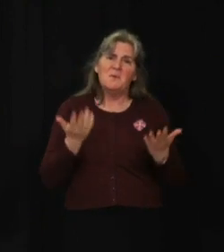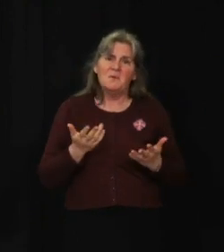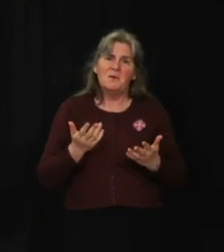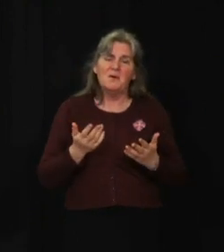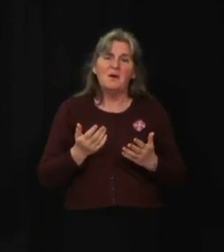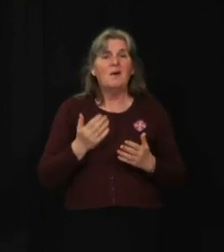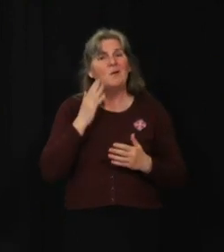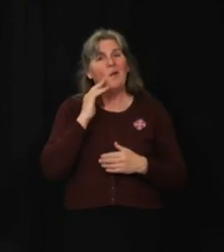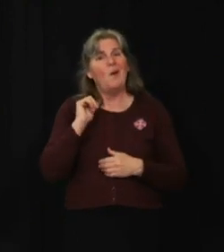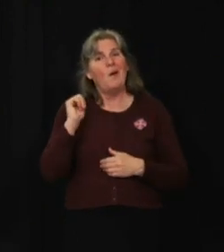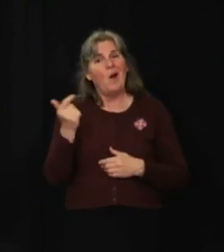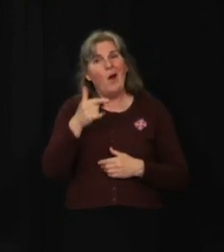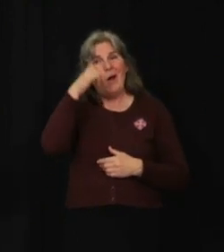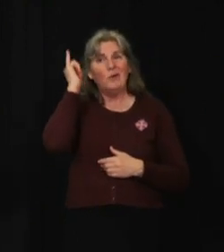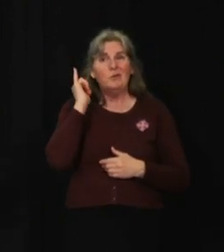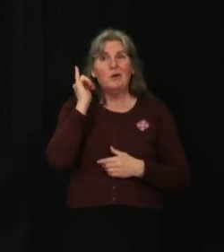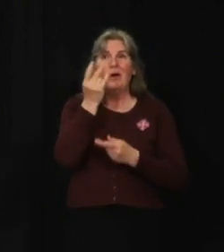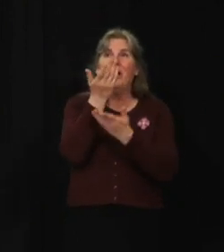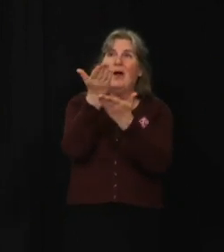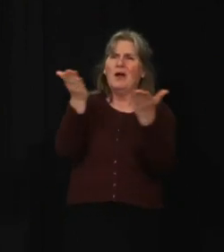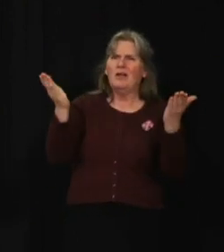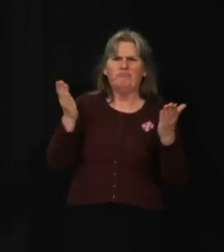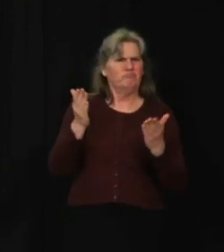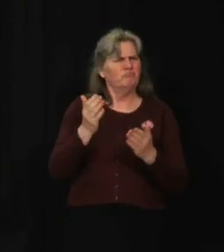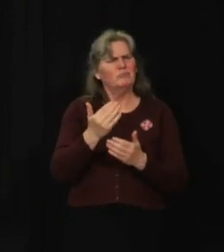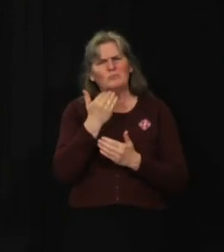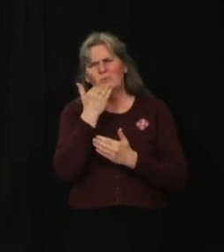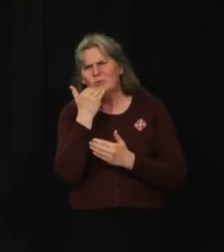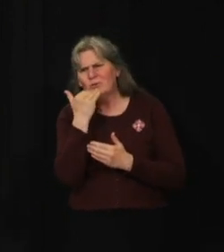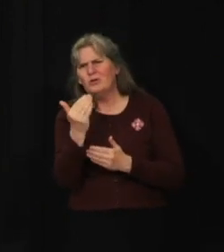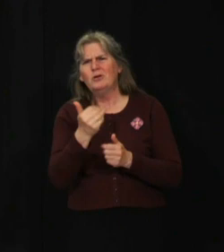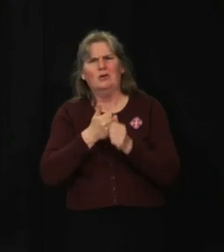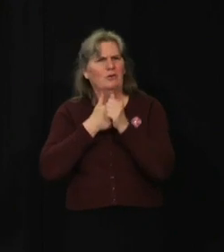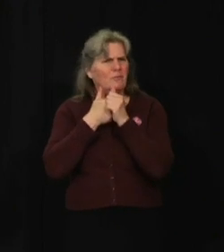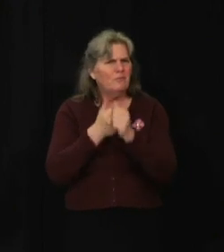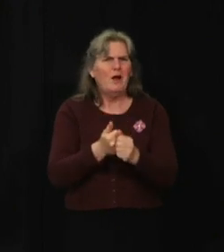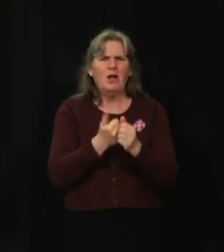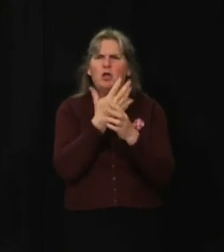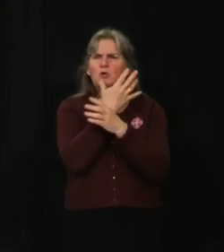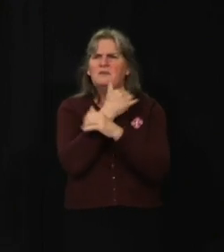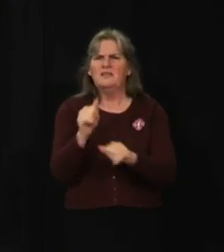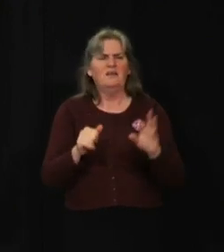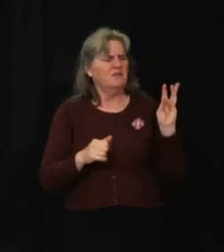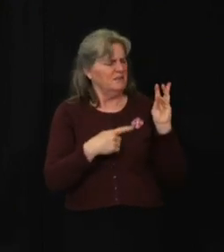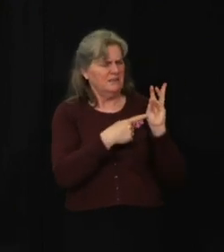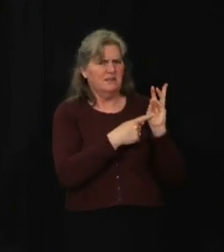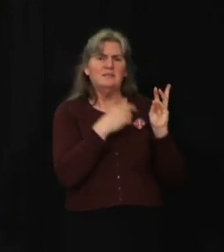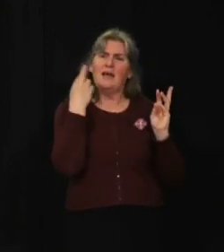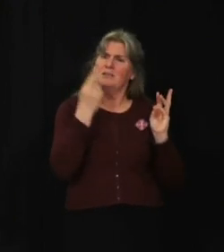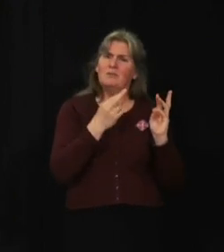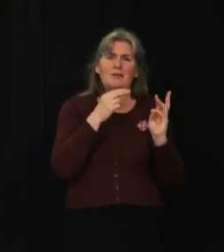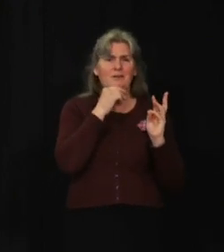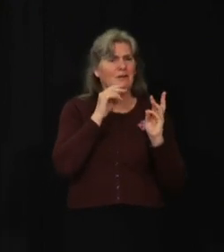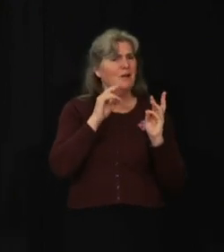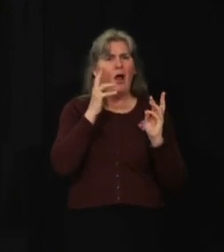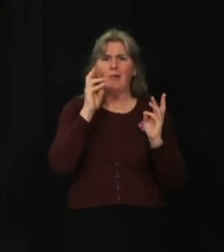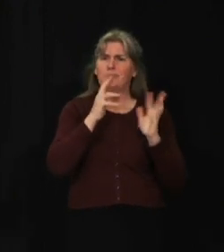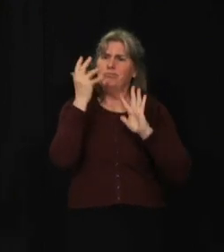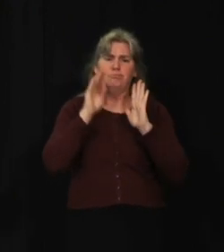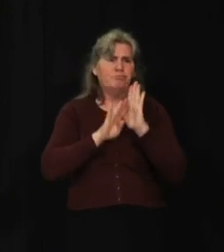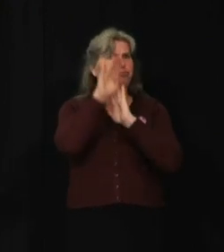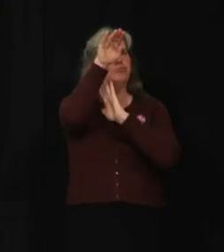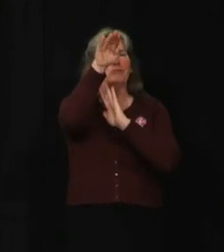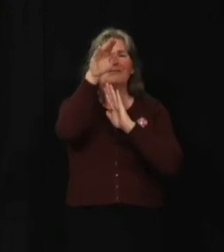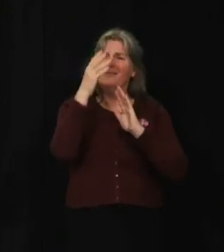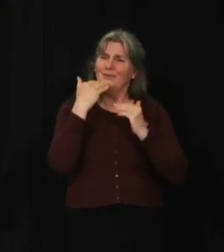all Yukoners are doing a fantastic job of adhering to the Safe Six, and that's the reason why we don't have a curve here. But as we move into next